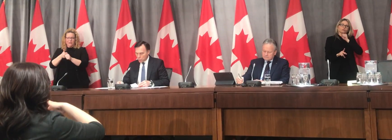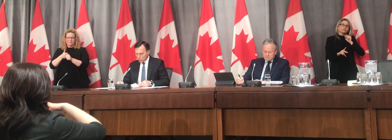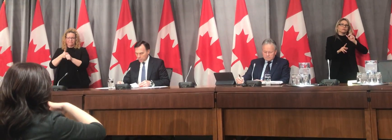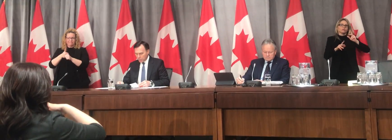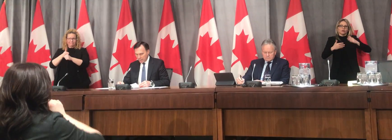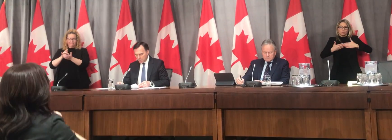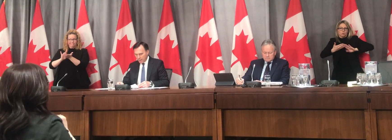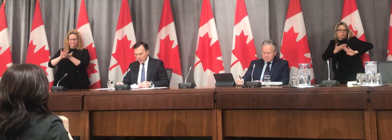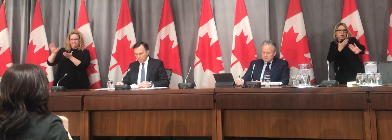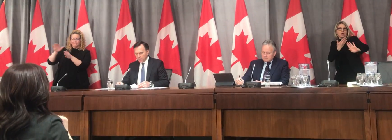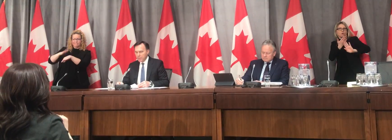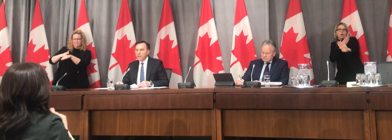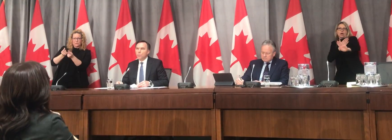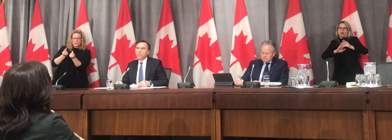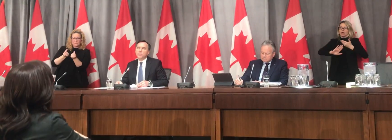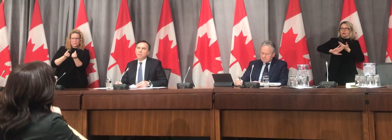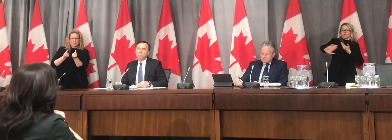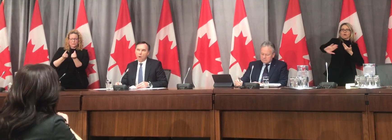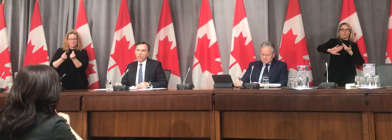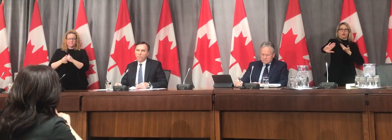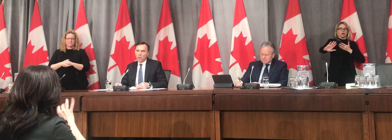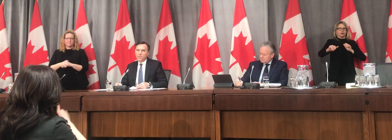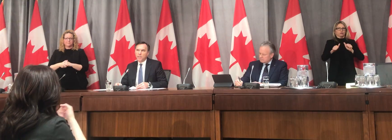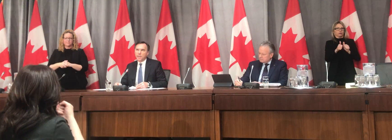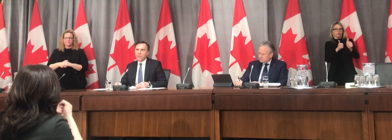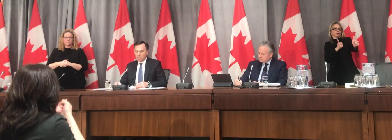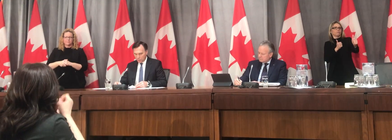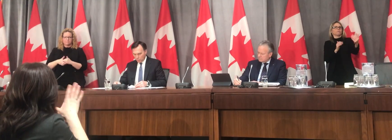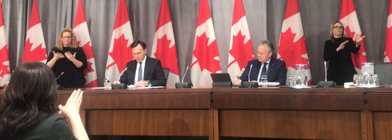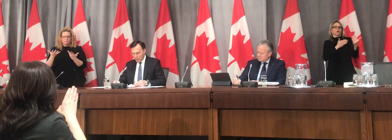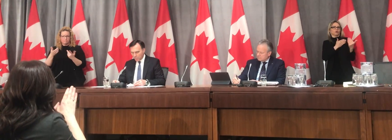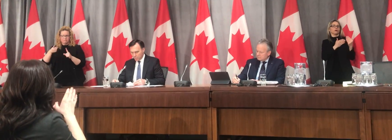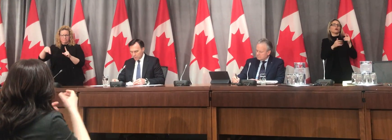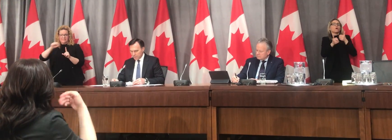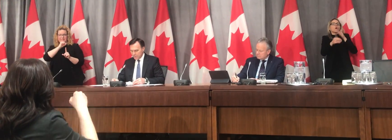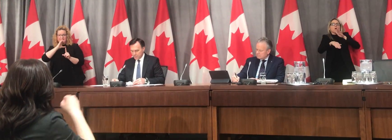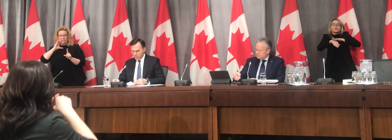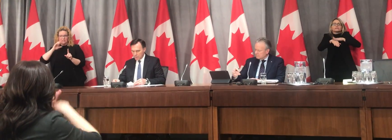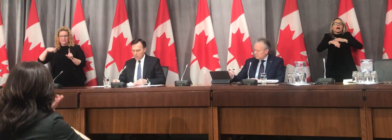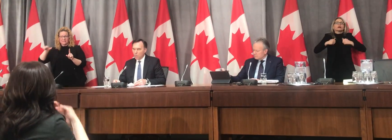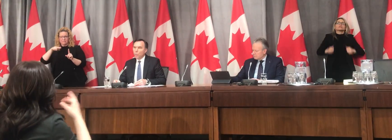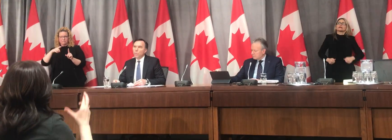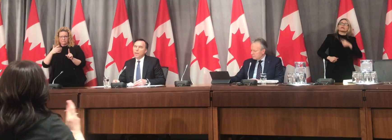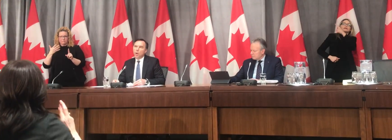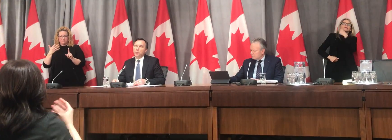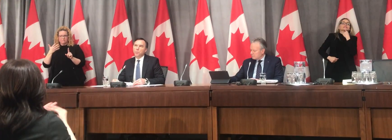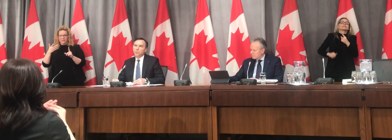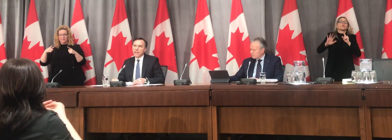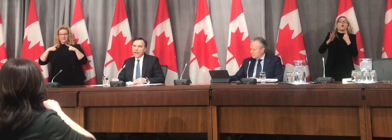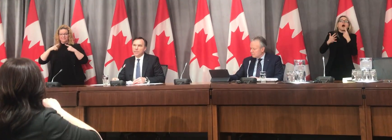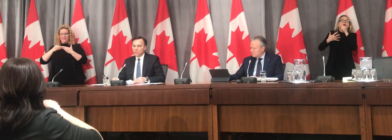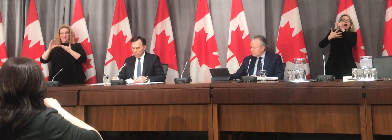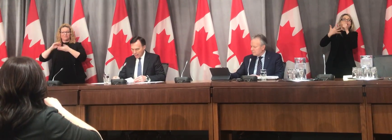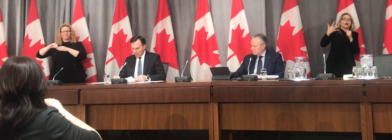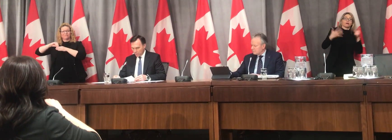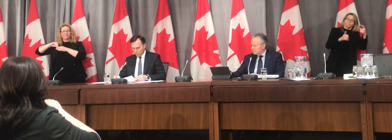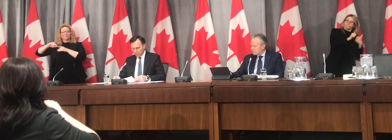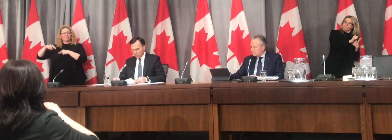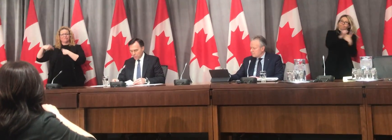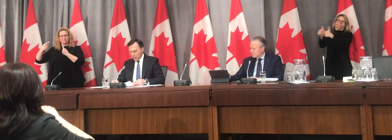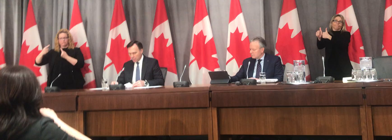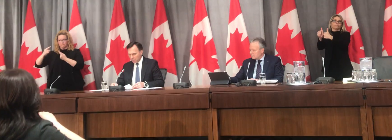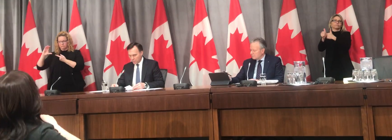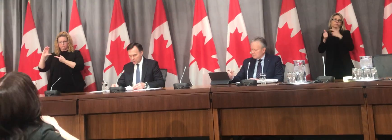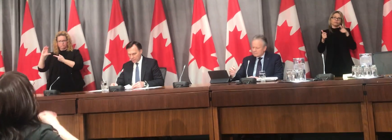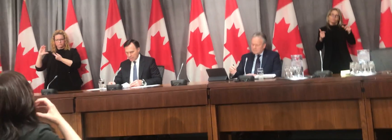you're concerned about the impact of recent market volatility on your retirement funds. We will help you protect the value